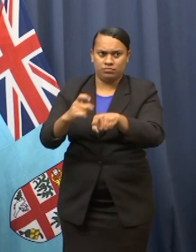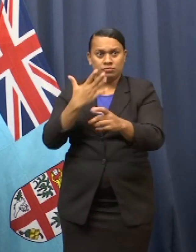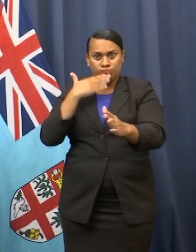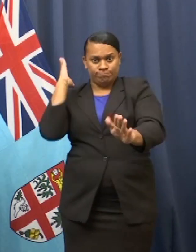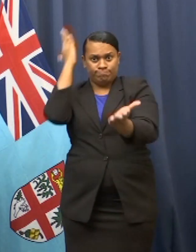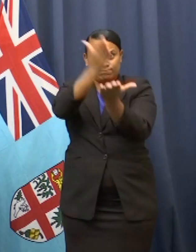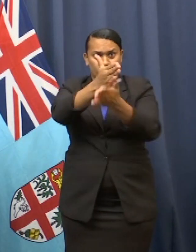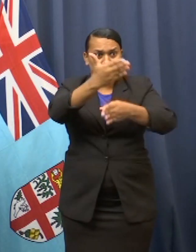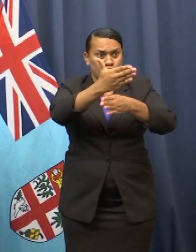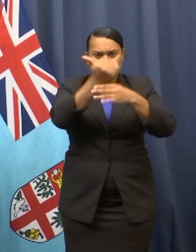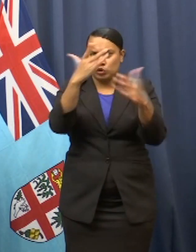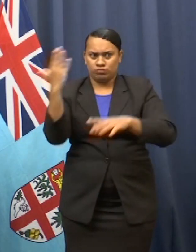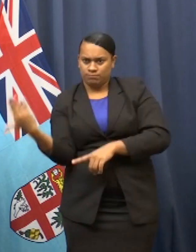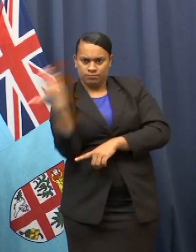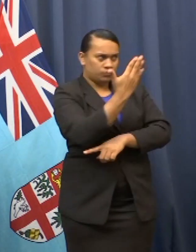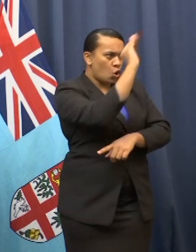come straight home.